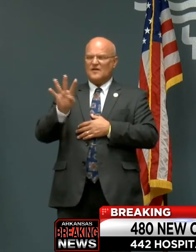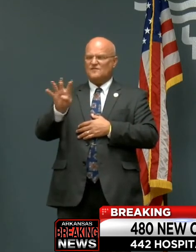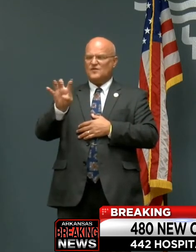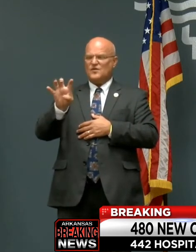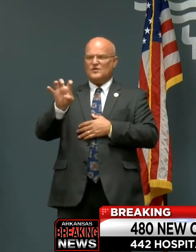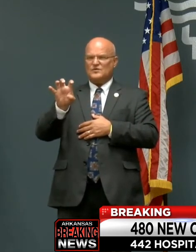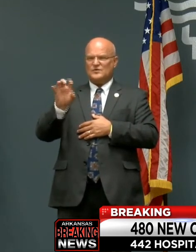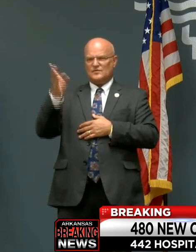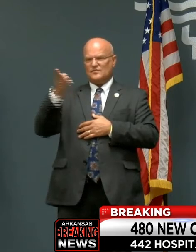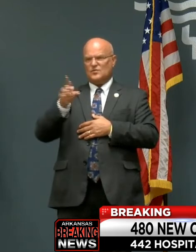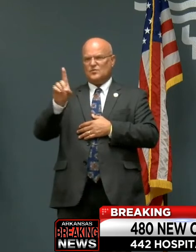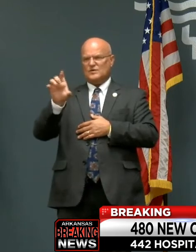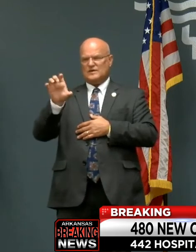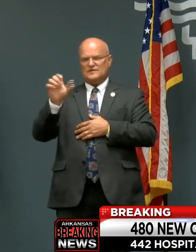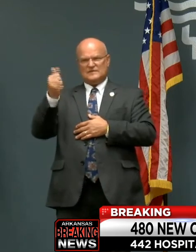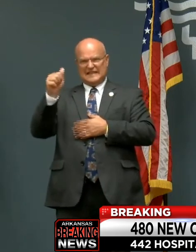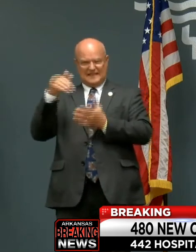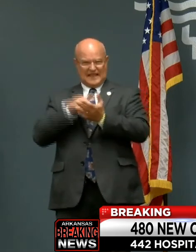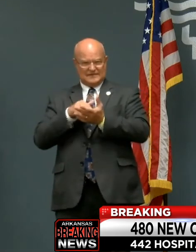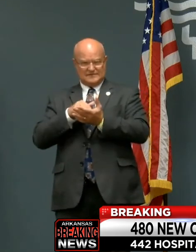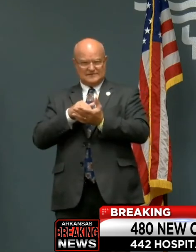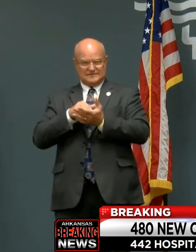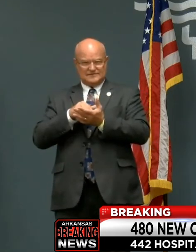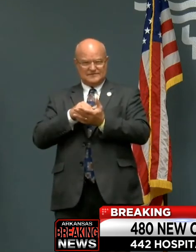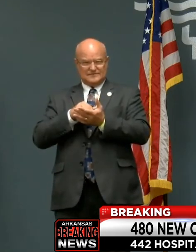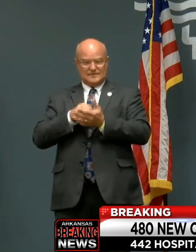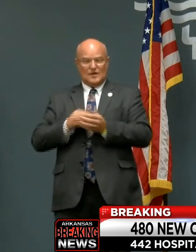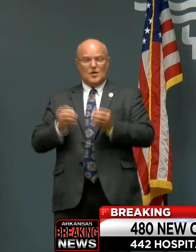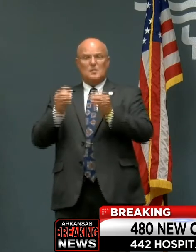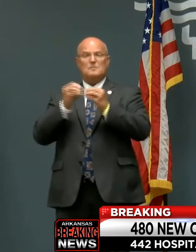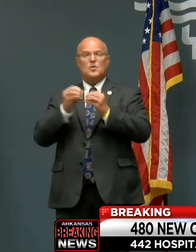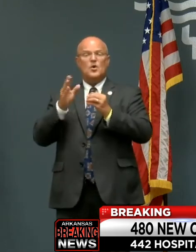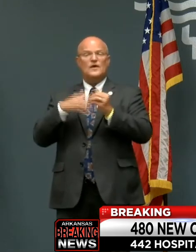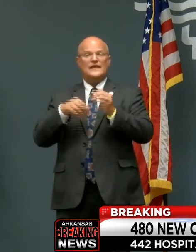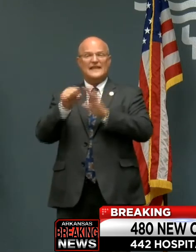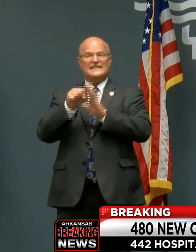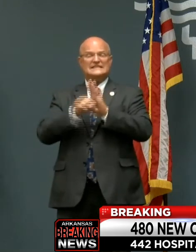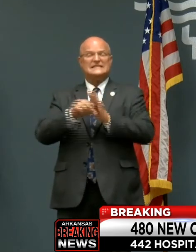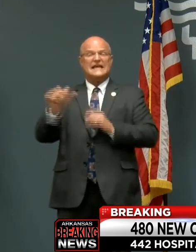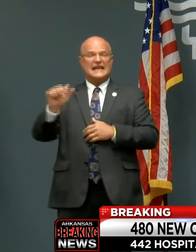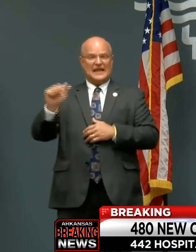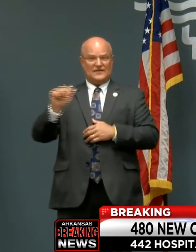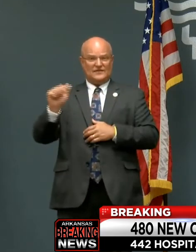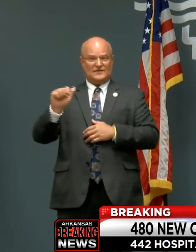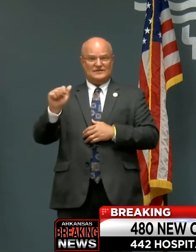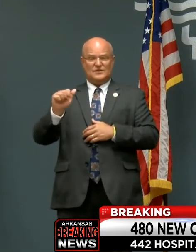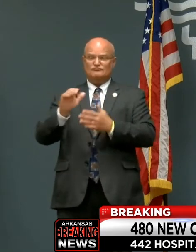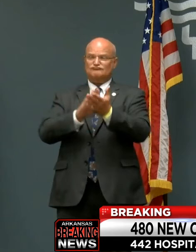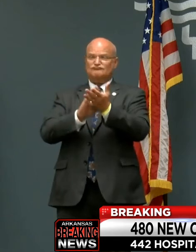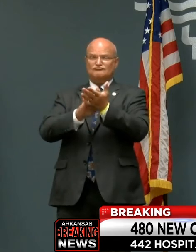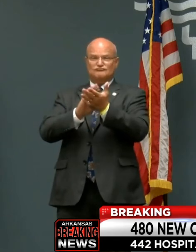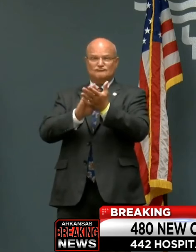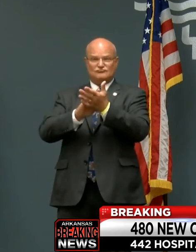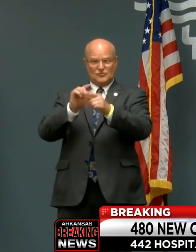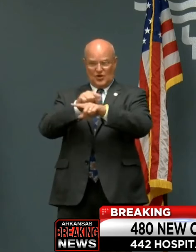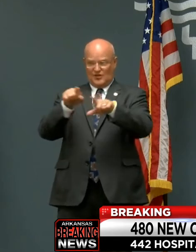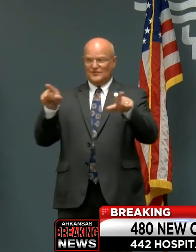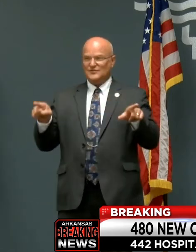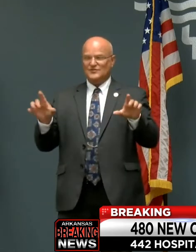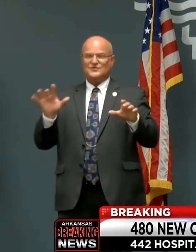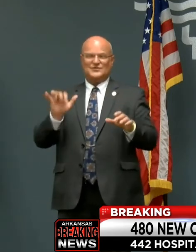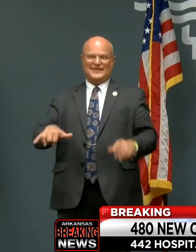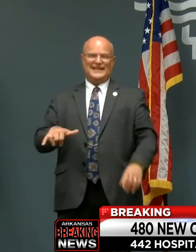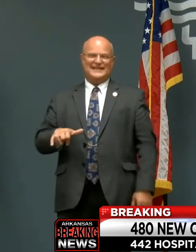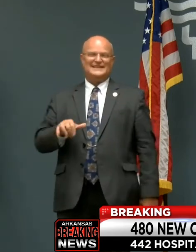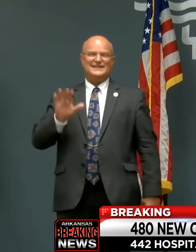400 cases per 10,000 more than the state average. So an applause to all of you for doing